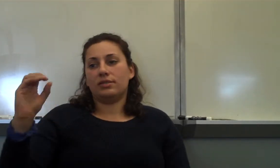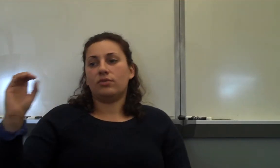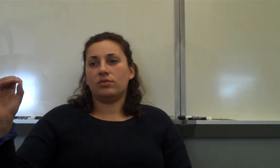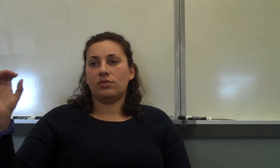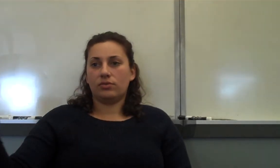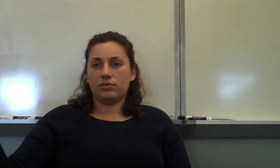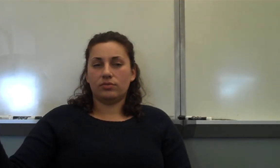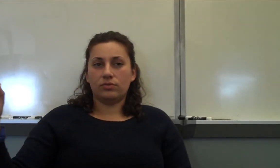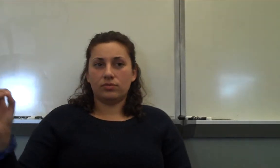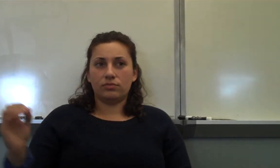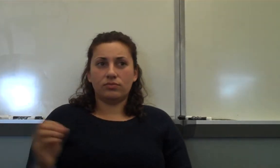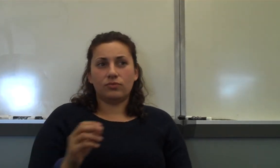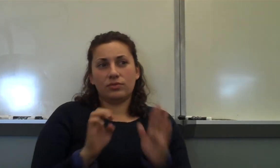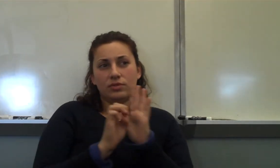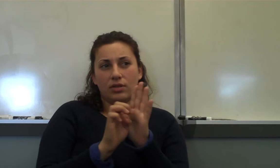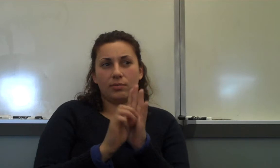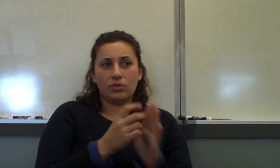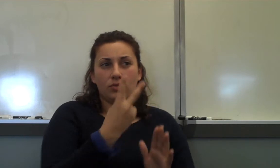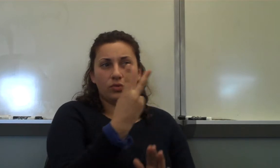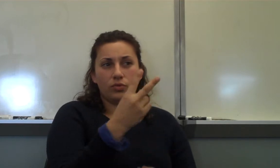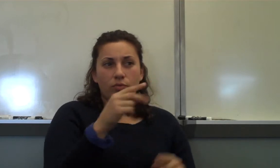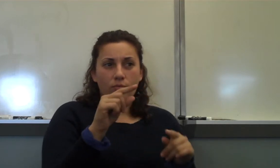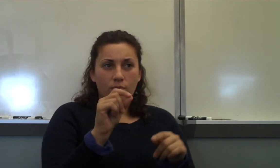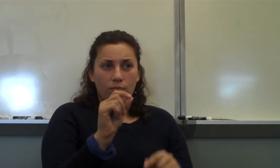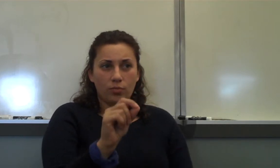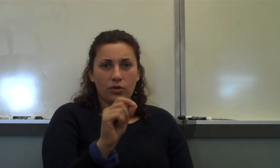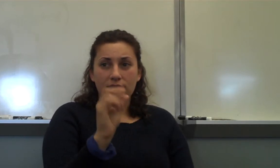say, 2.7 and multiplied it by 1,000,000,